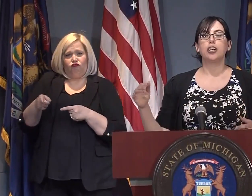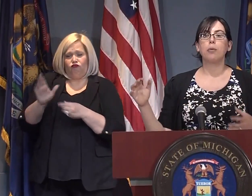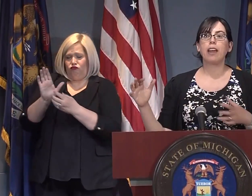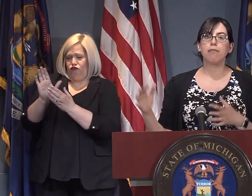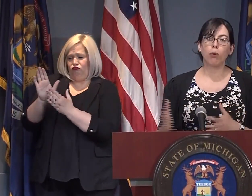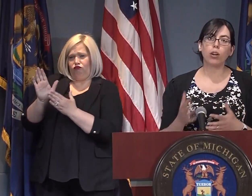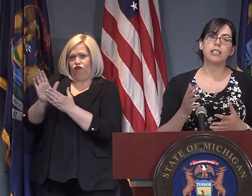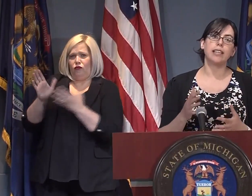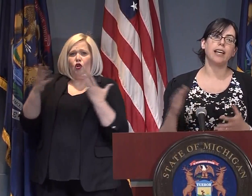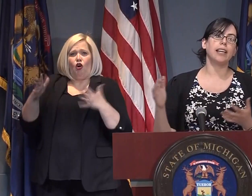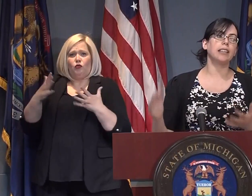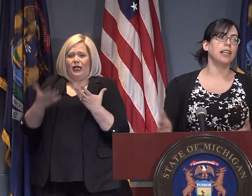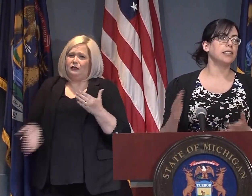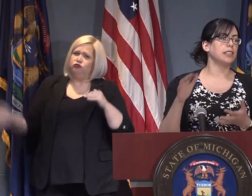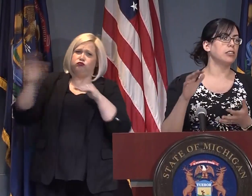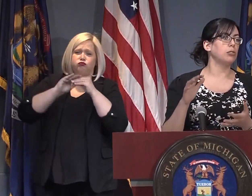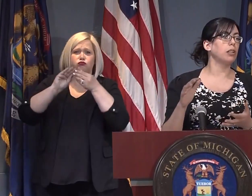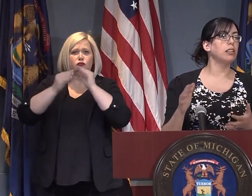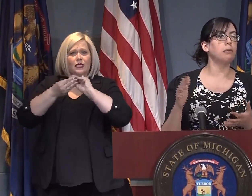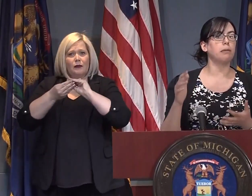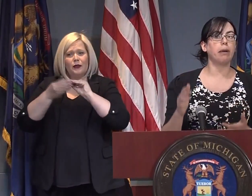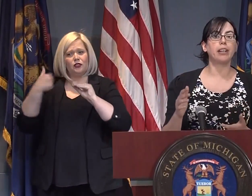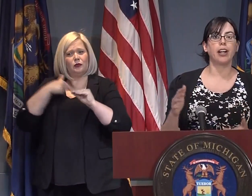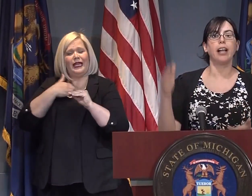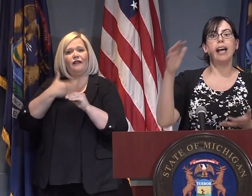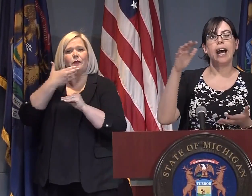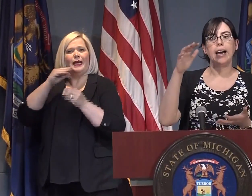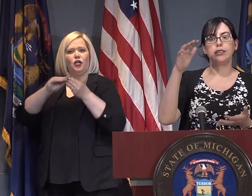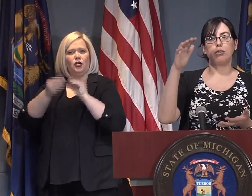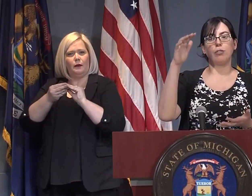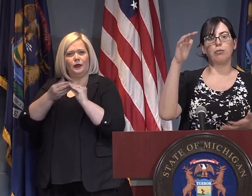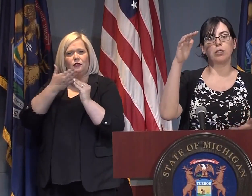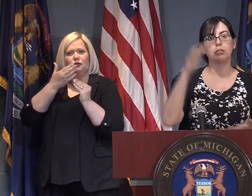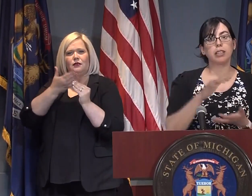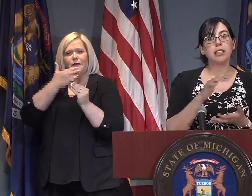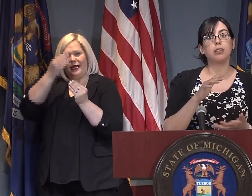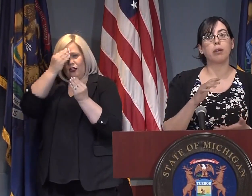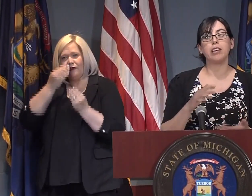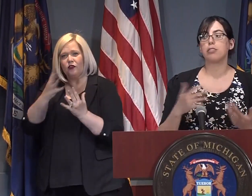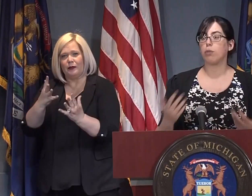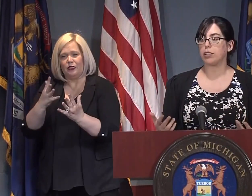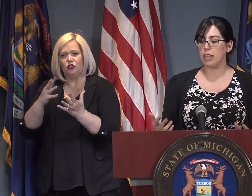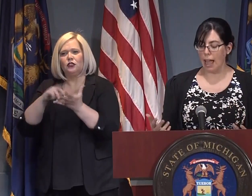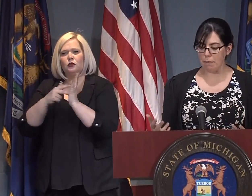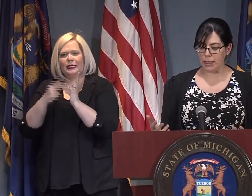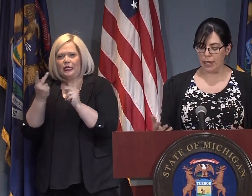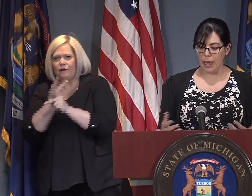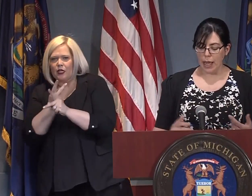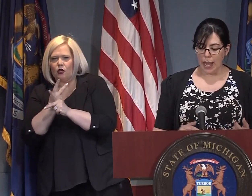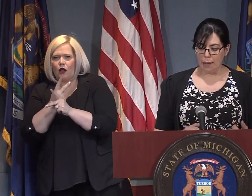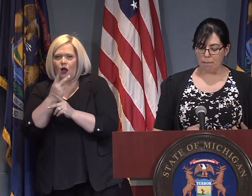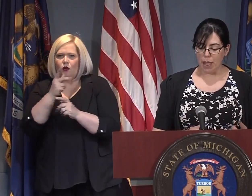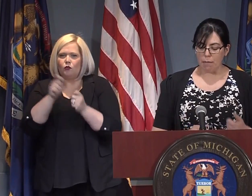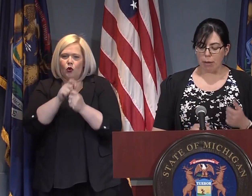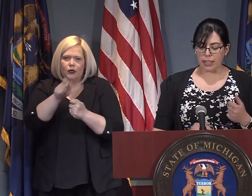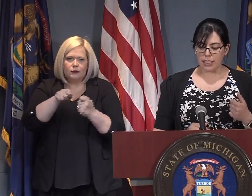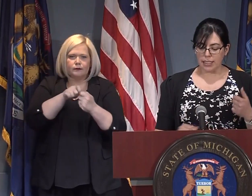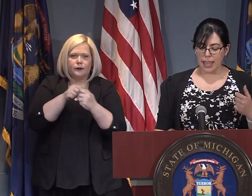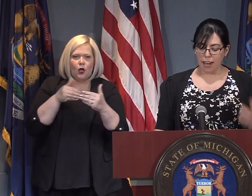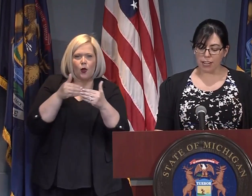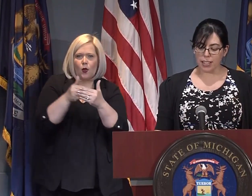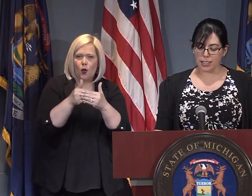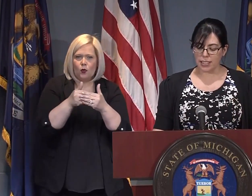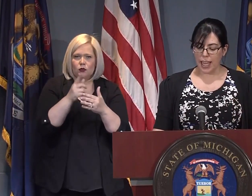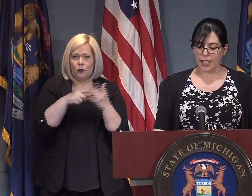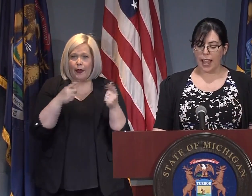cases, we have more data. It lets us do a little bit better at sort of restricting the range of what could happen. But